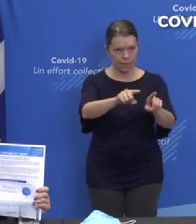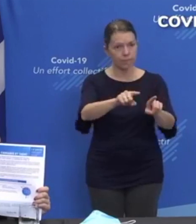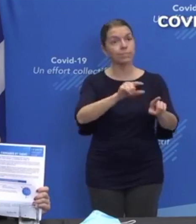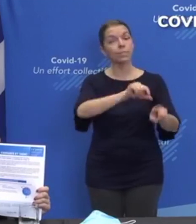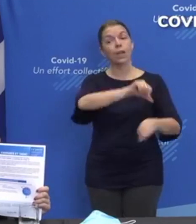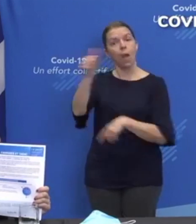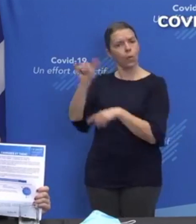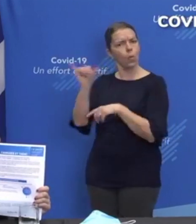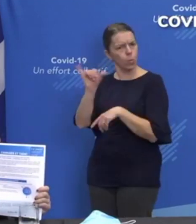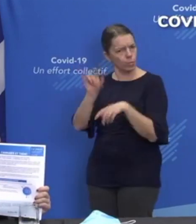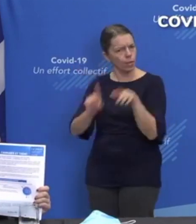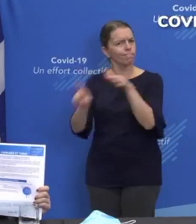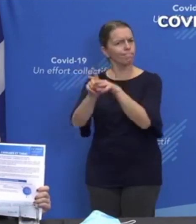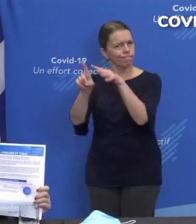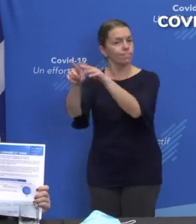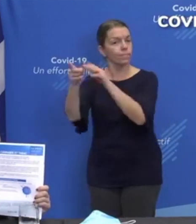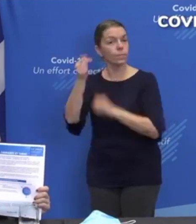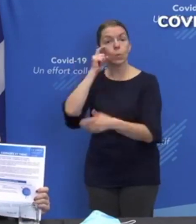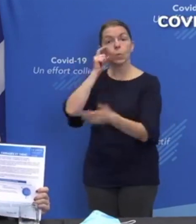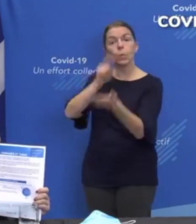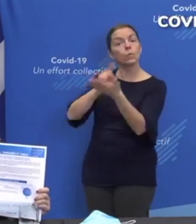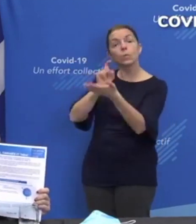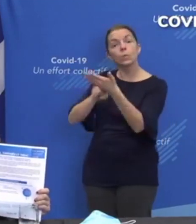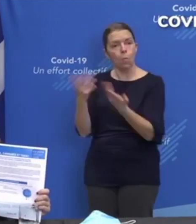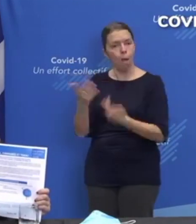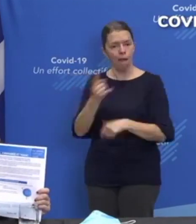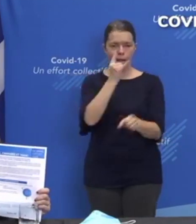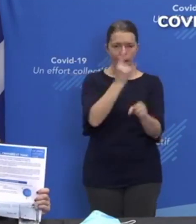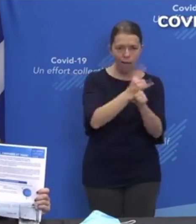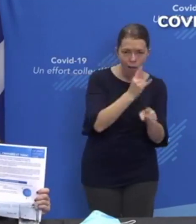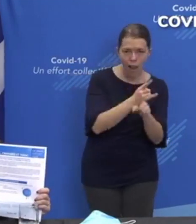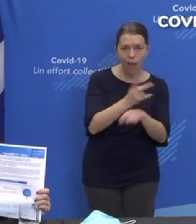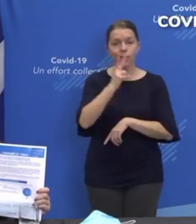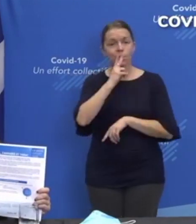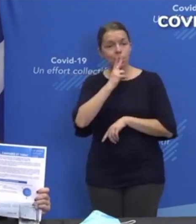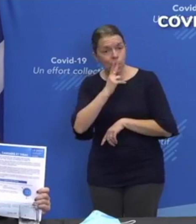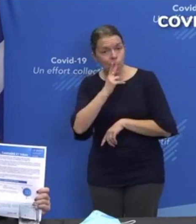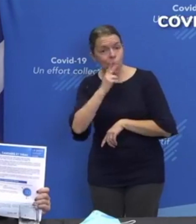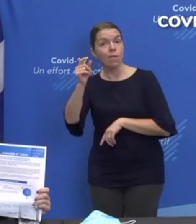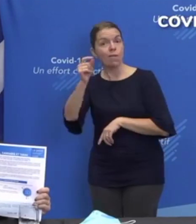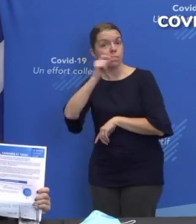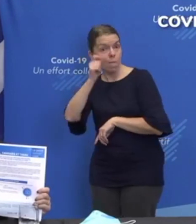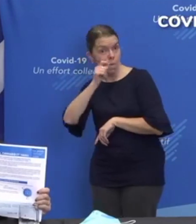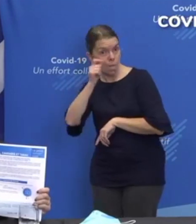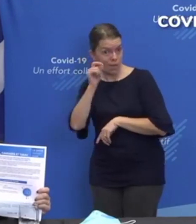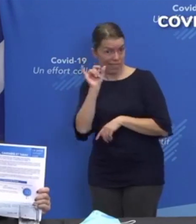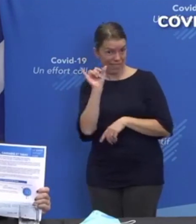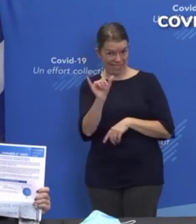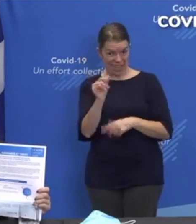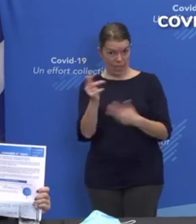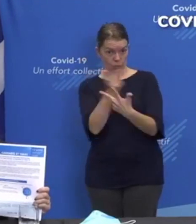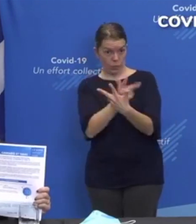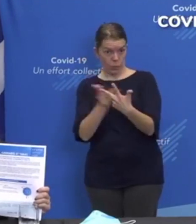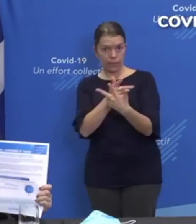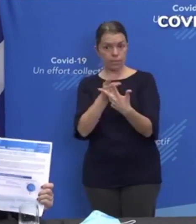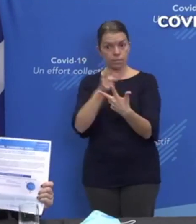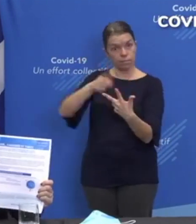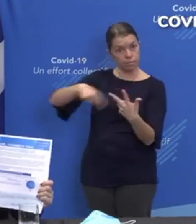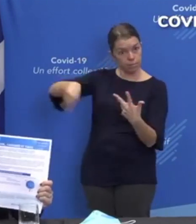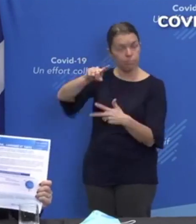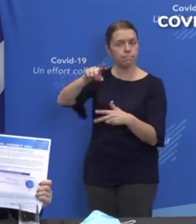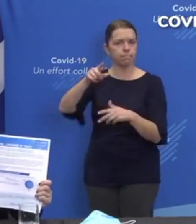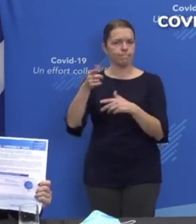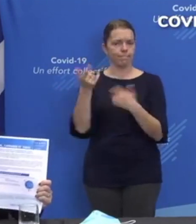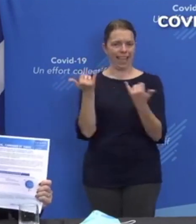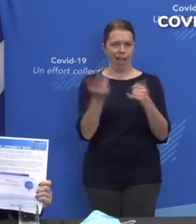drug, alcohol, and tobacco. And what we're seeing is an increase of consumption due to the pandemic.